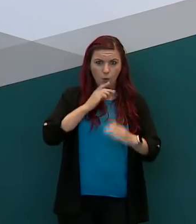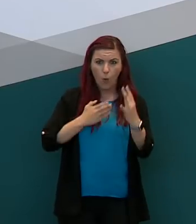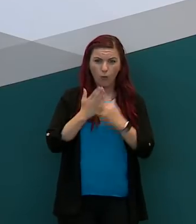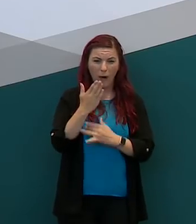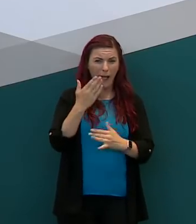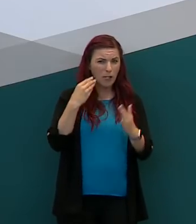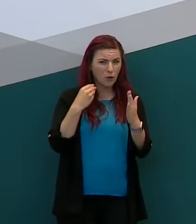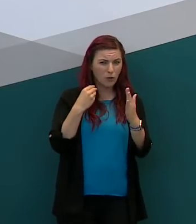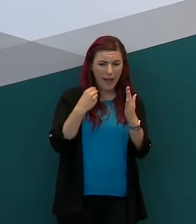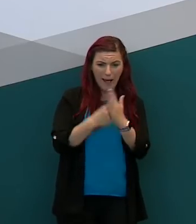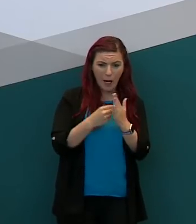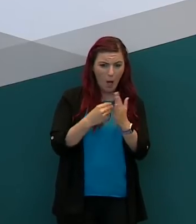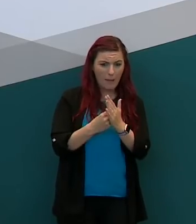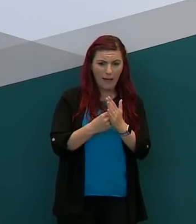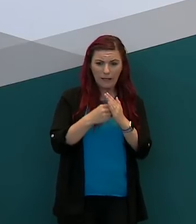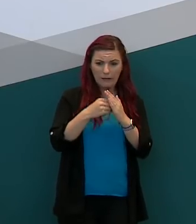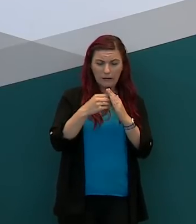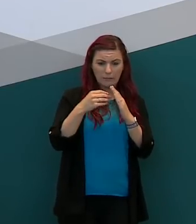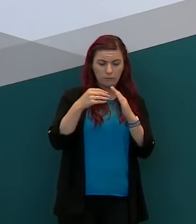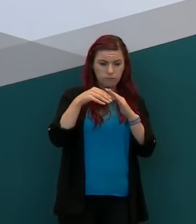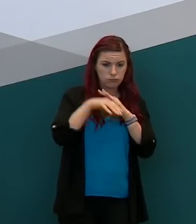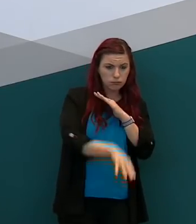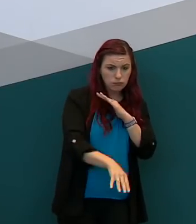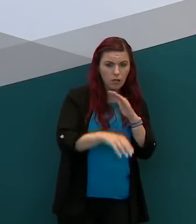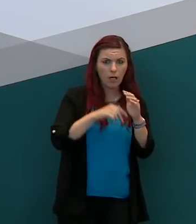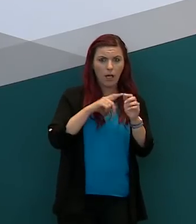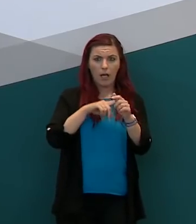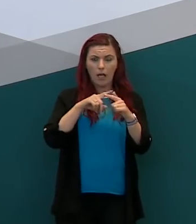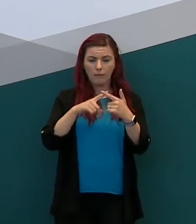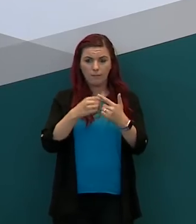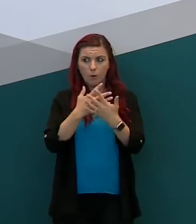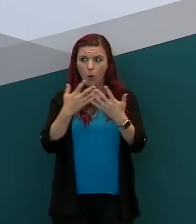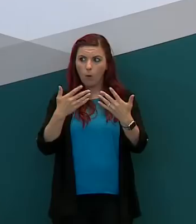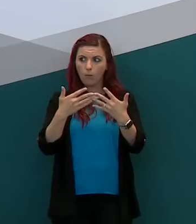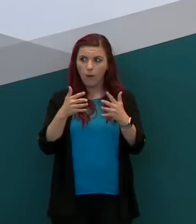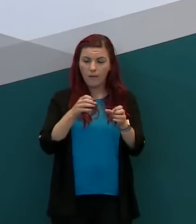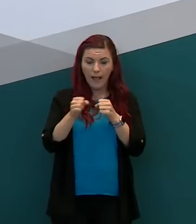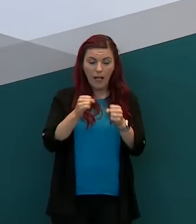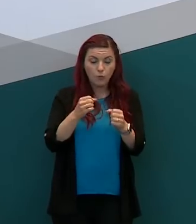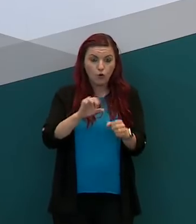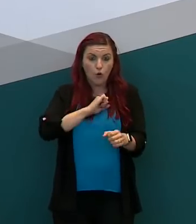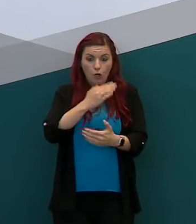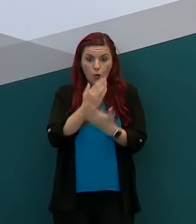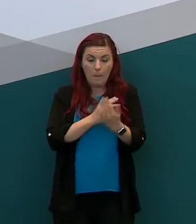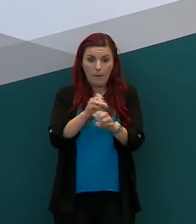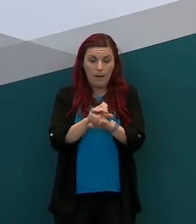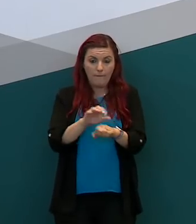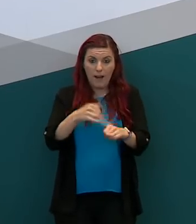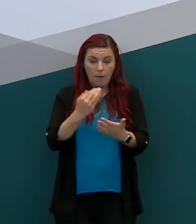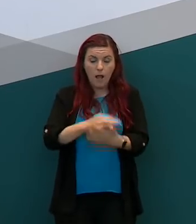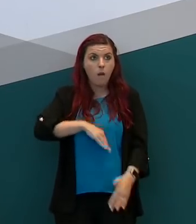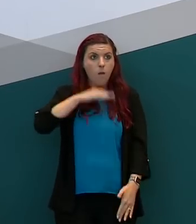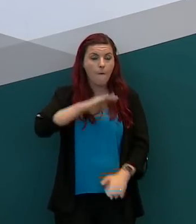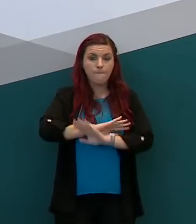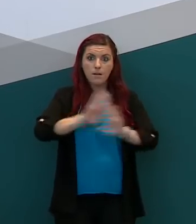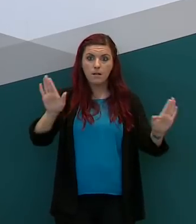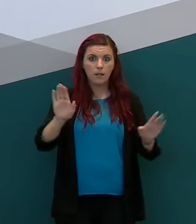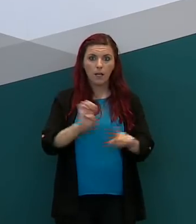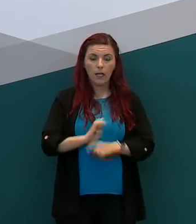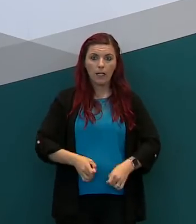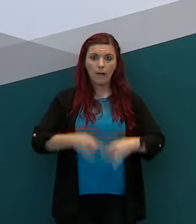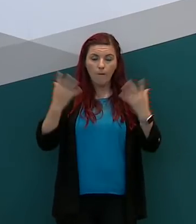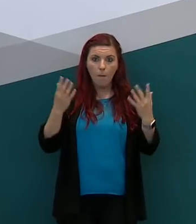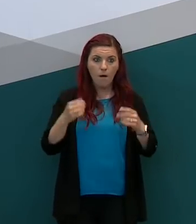be, you know, you must be concerned that at some point the public says enough is enough. Well, I mean, we understand the challenge